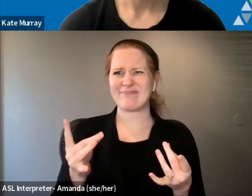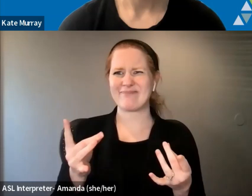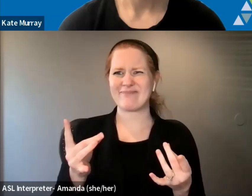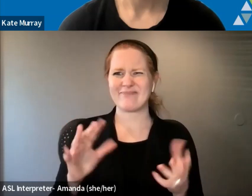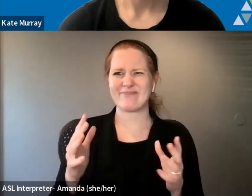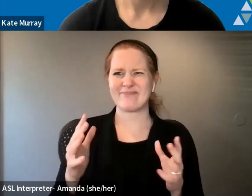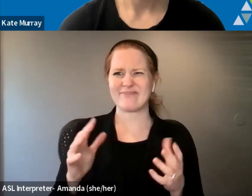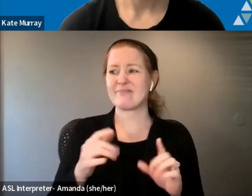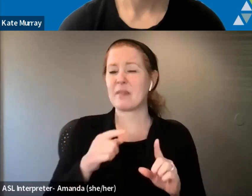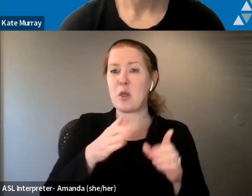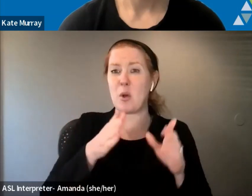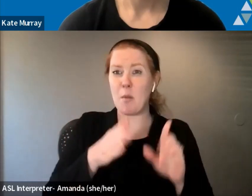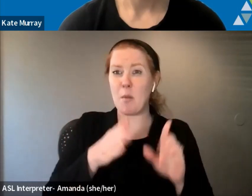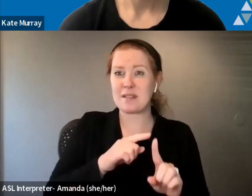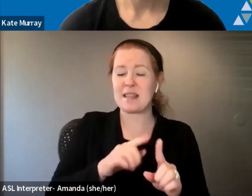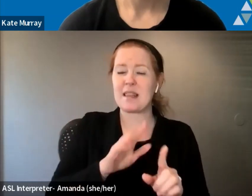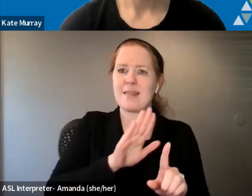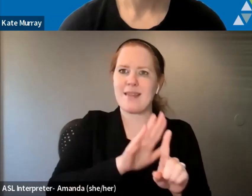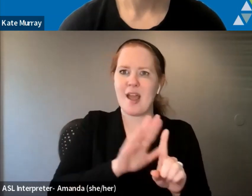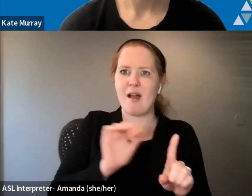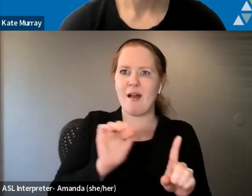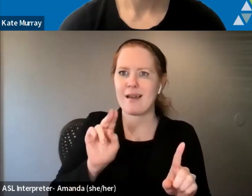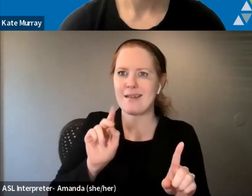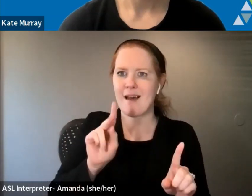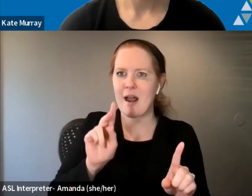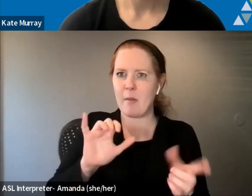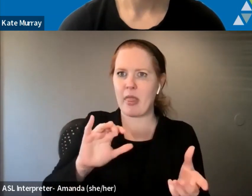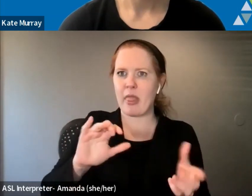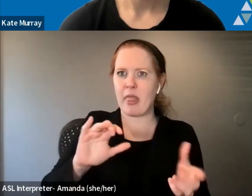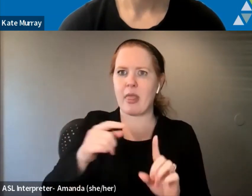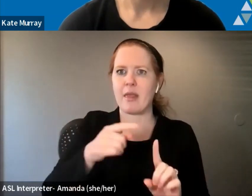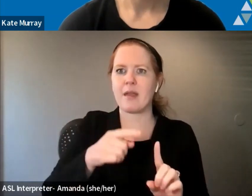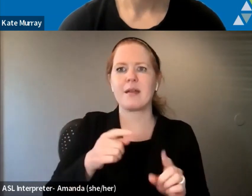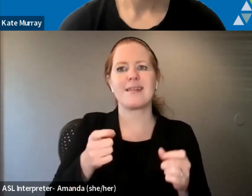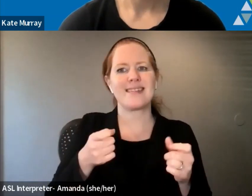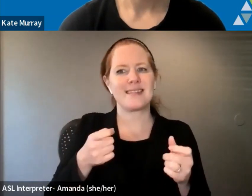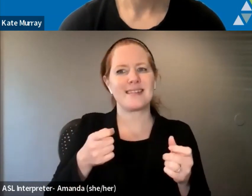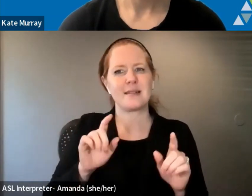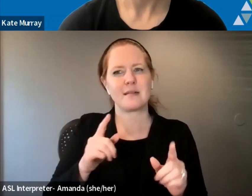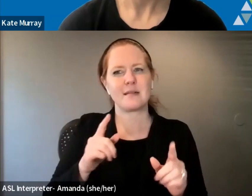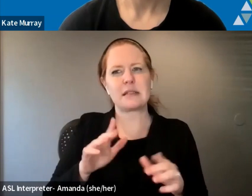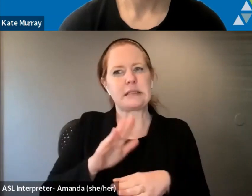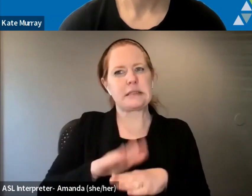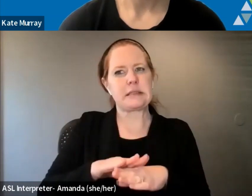the person's autonomy and needs to be done with caution.